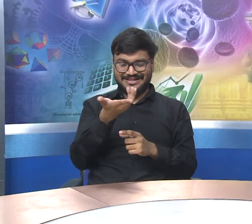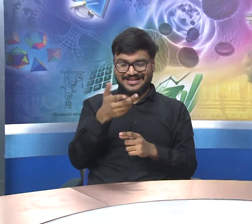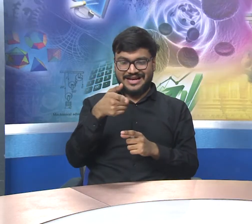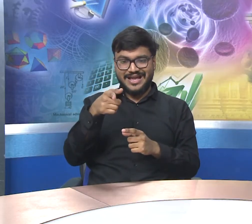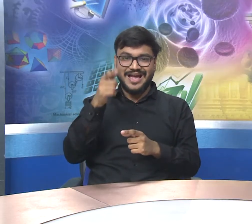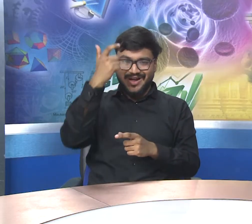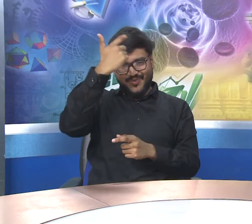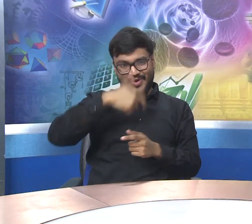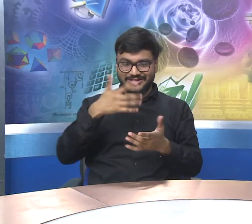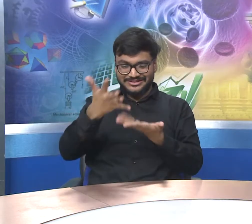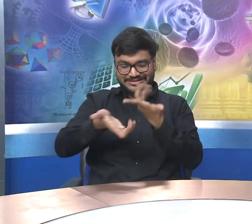lives.